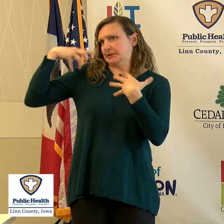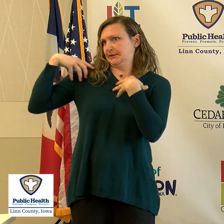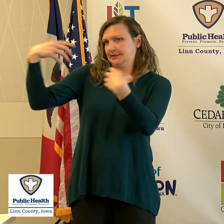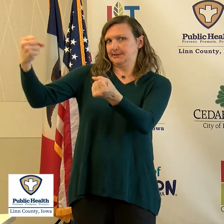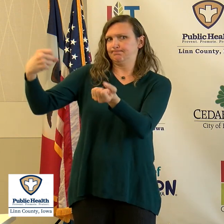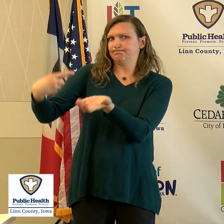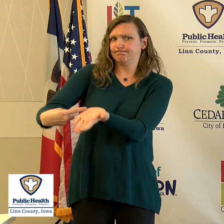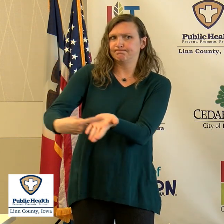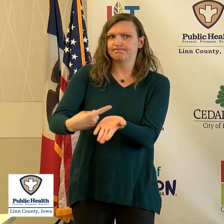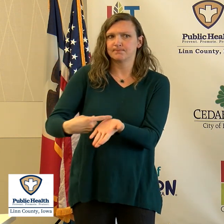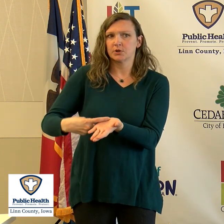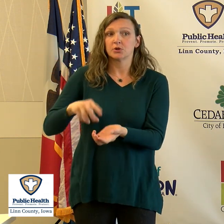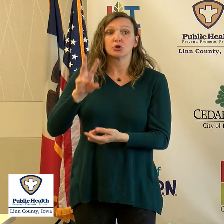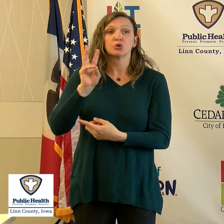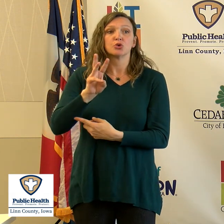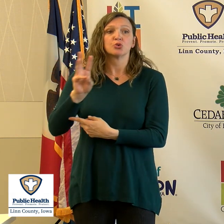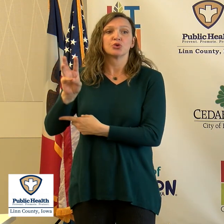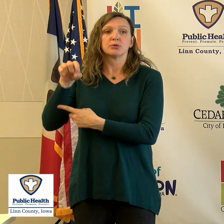visit